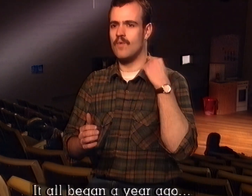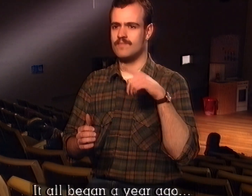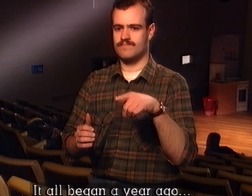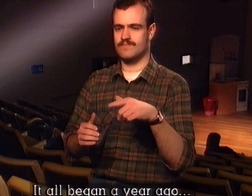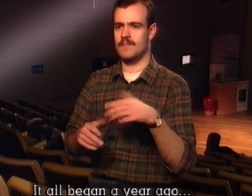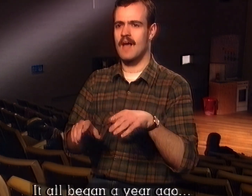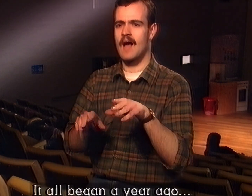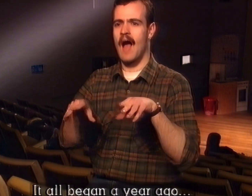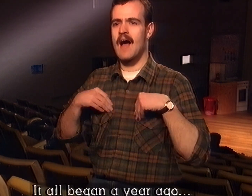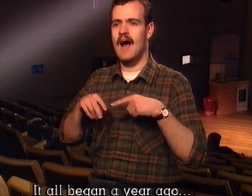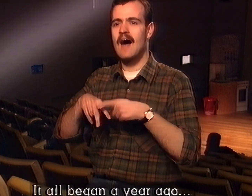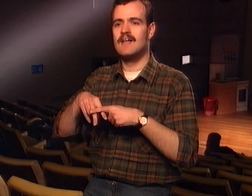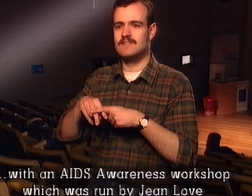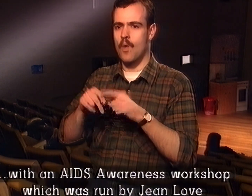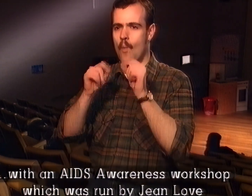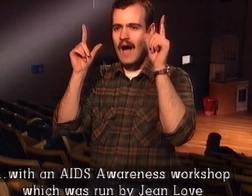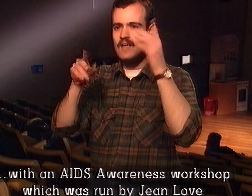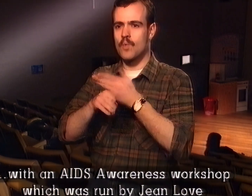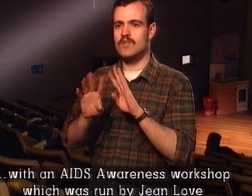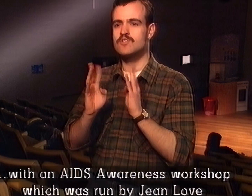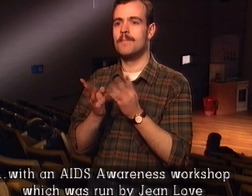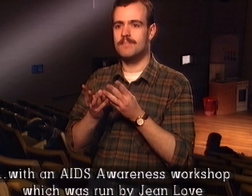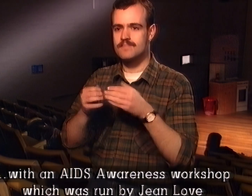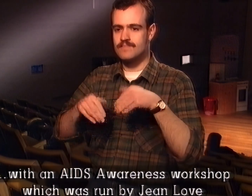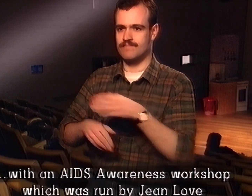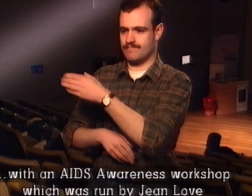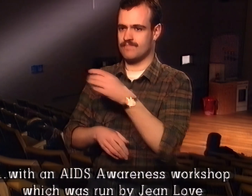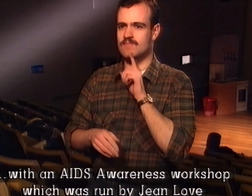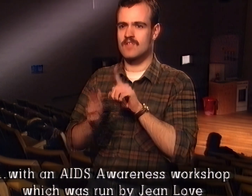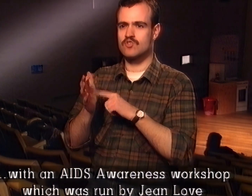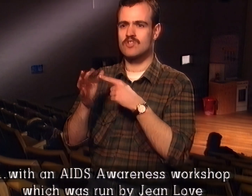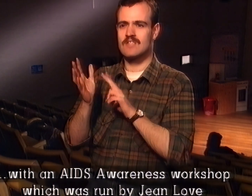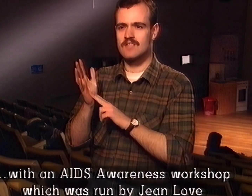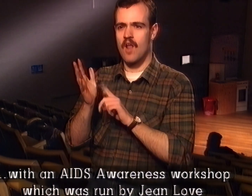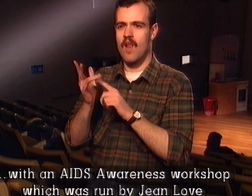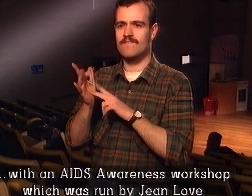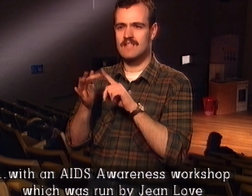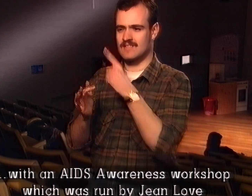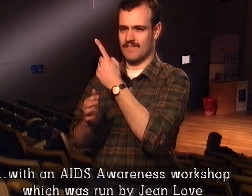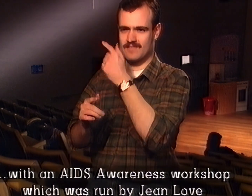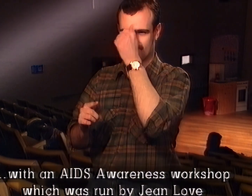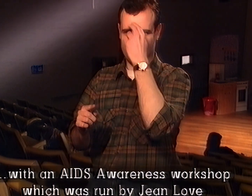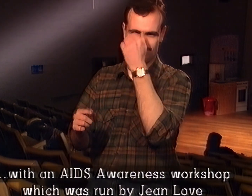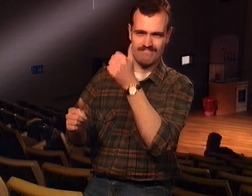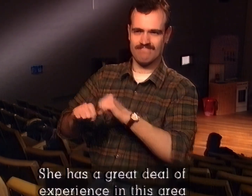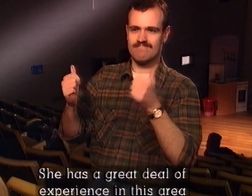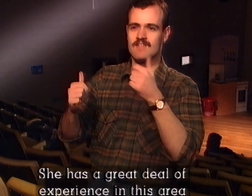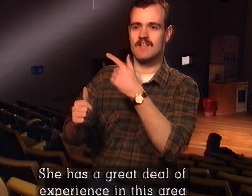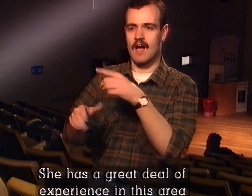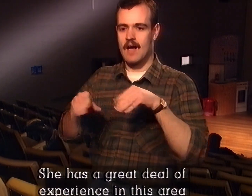It all began a year ago with an AIDS awareness workshop, which was run by Jean Love. She has a great deal